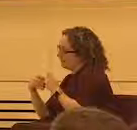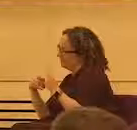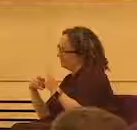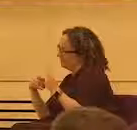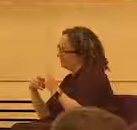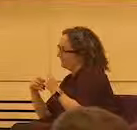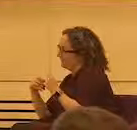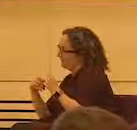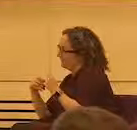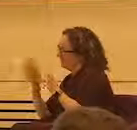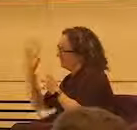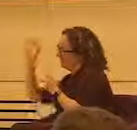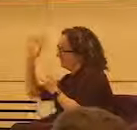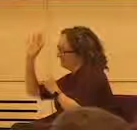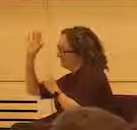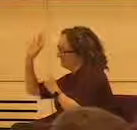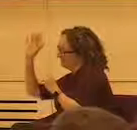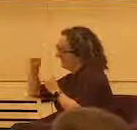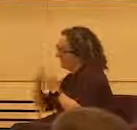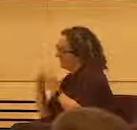Thank you for your time, Alex.